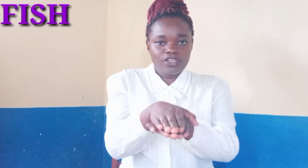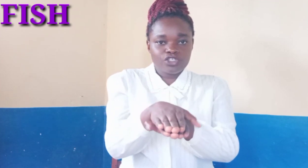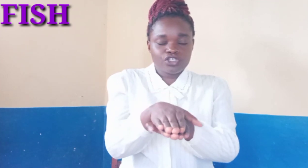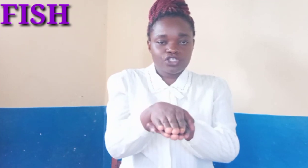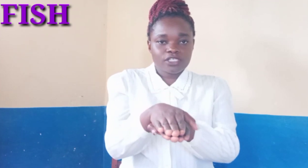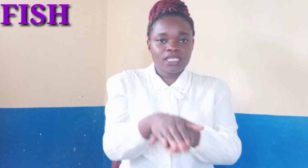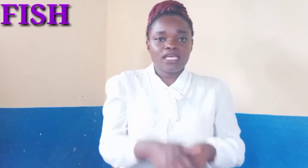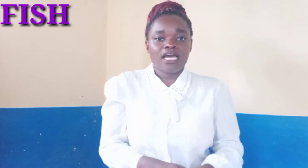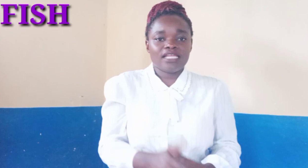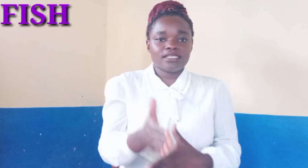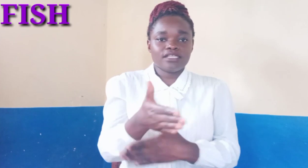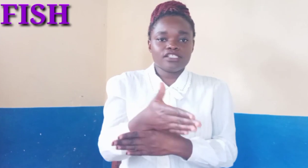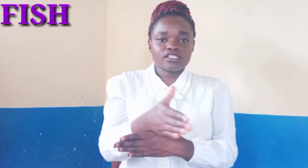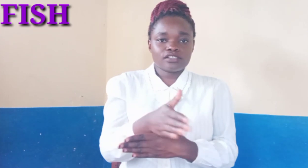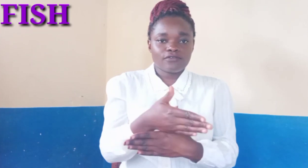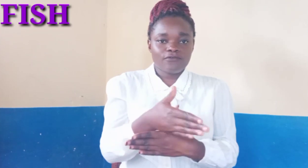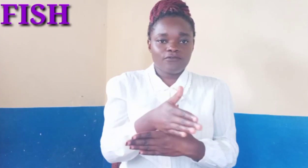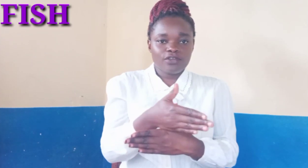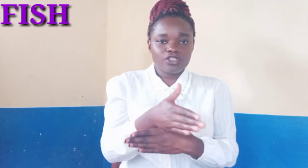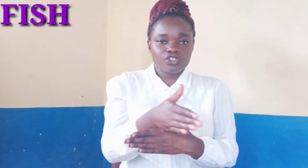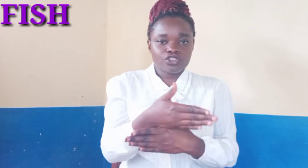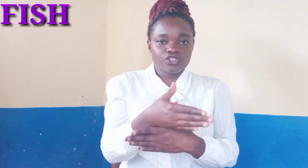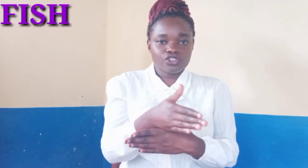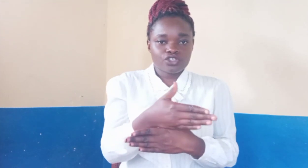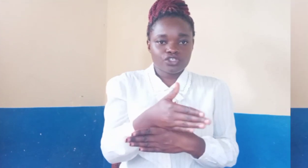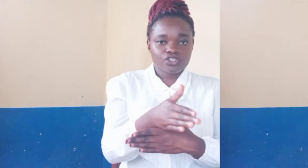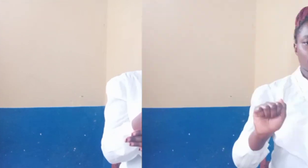fish. And there is fish.